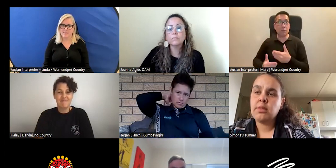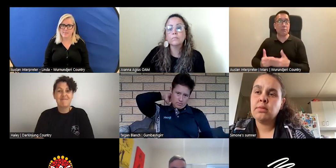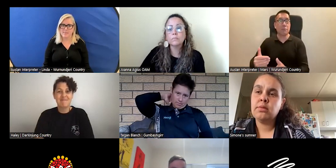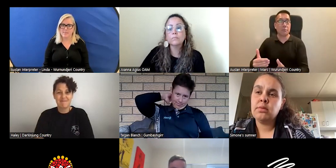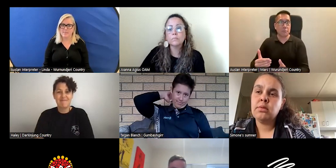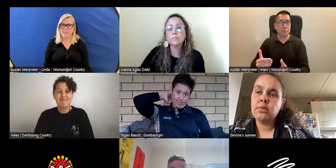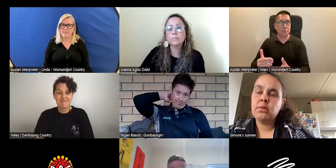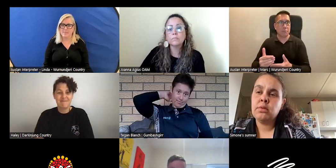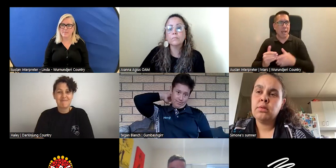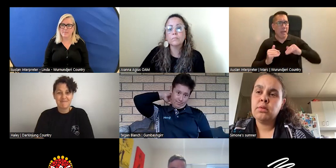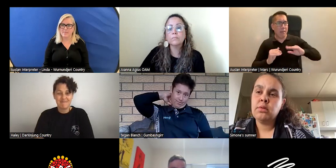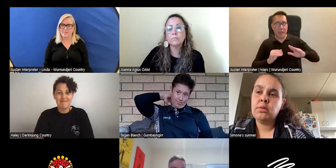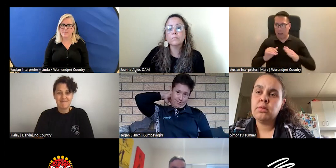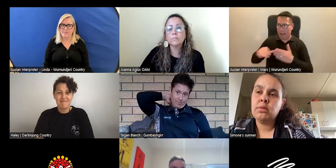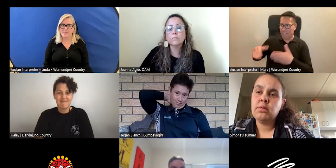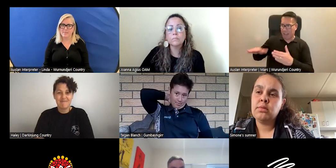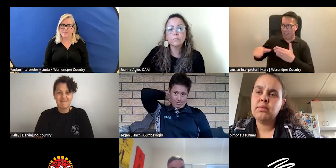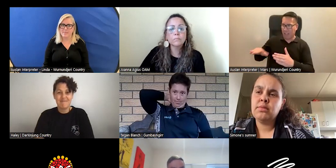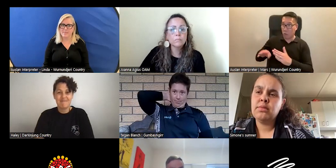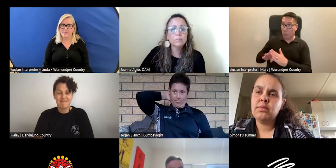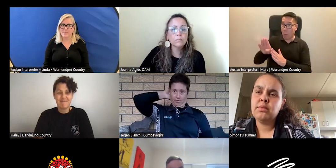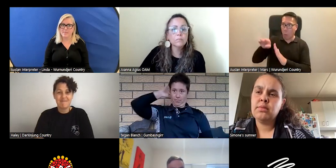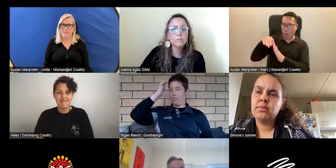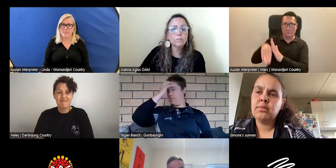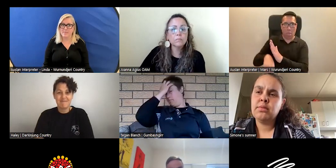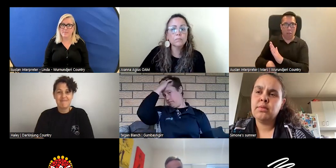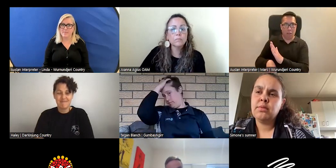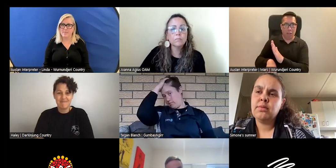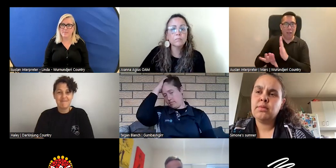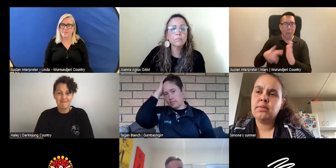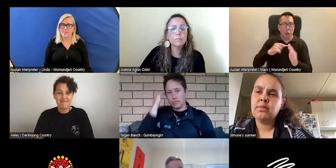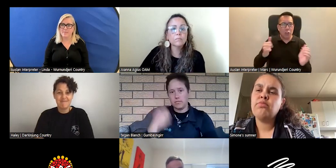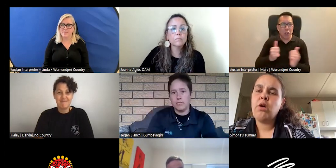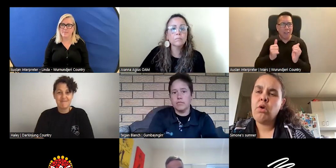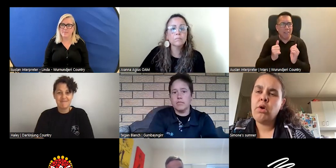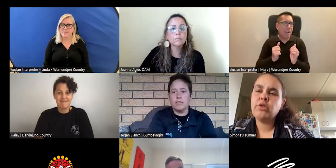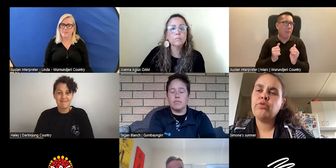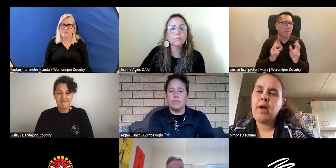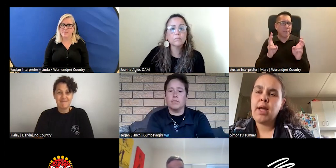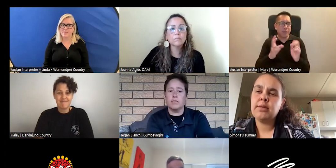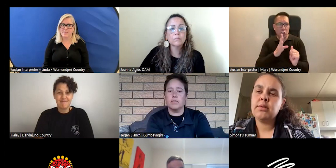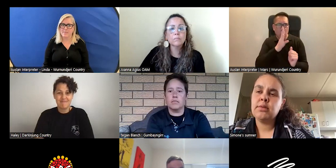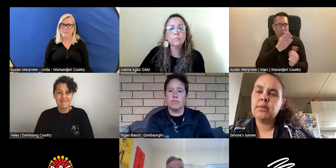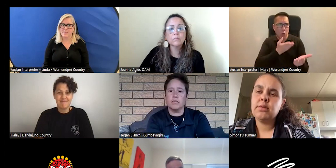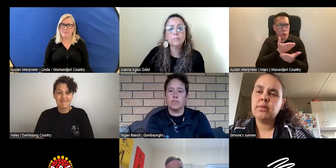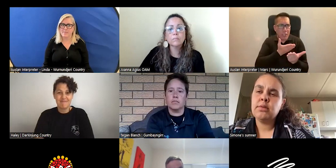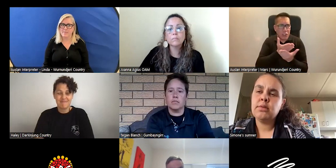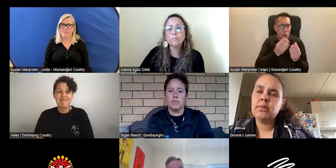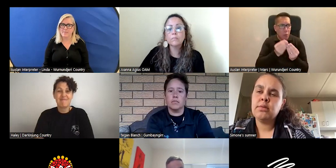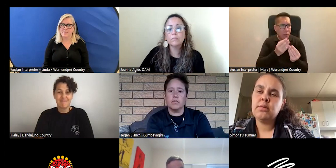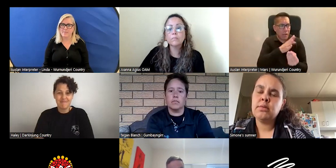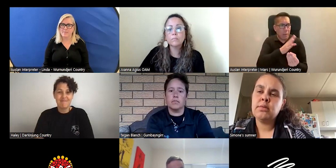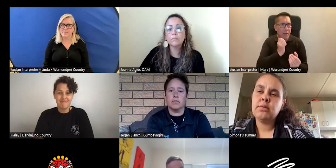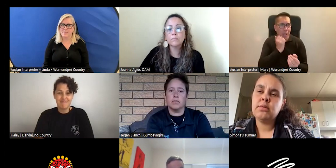leave us to sink or swim, because there's not enough direct consultation with